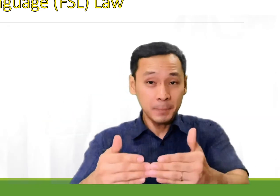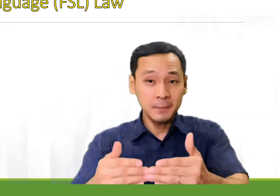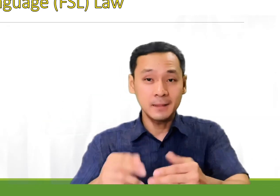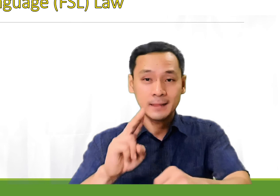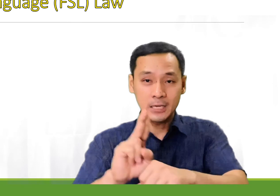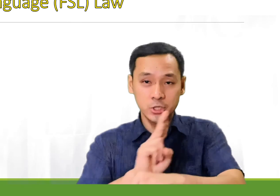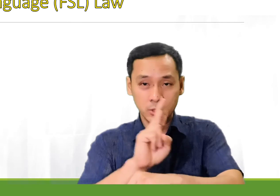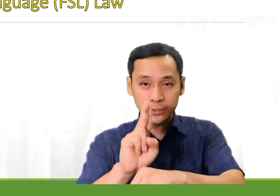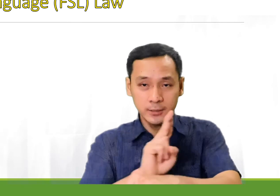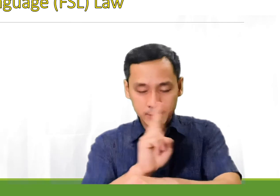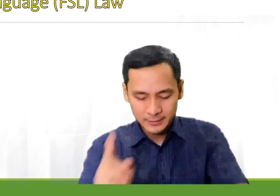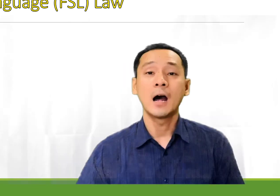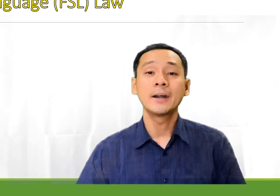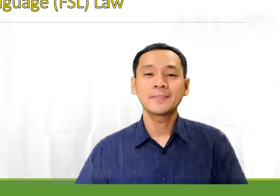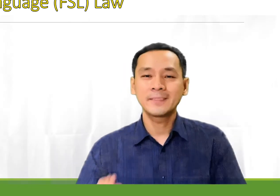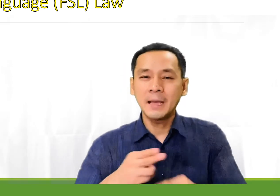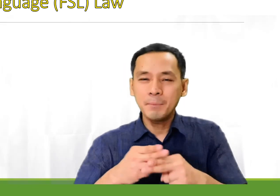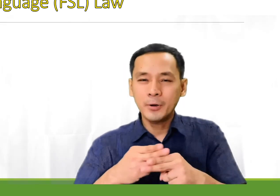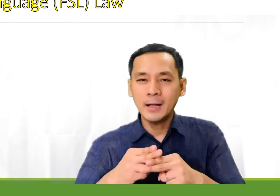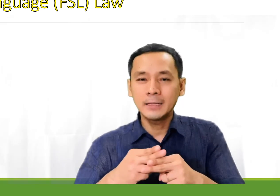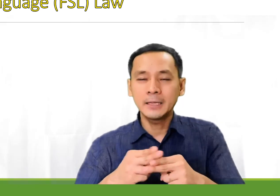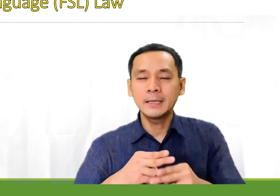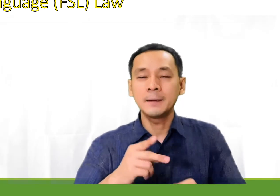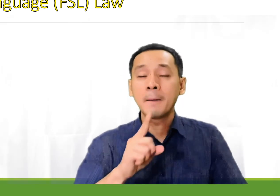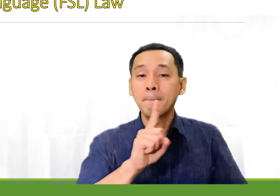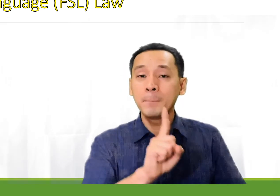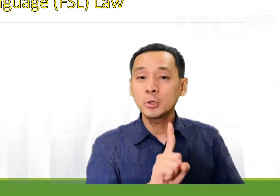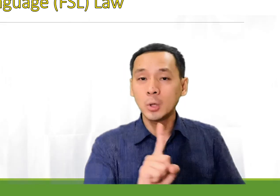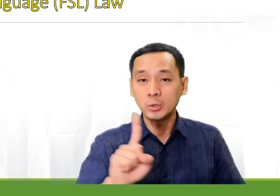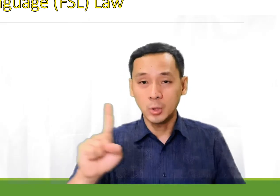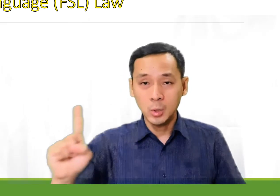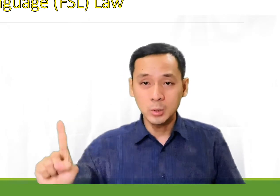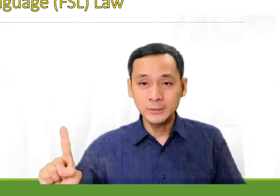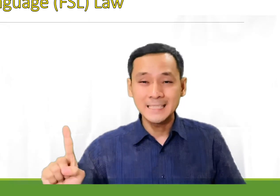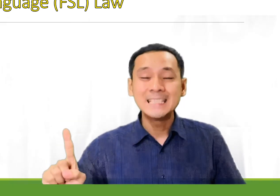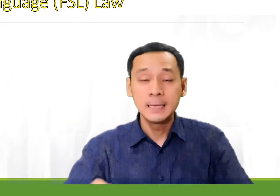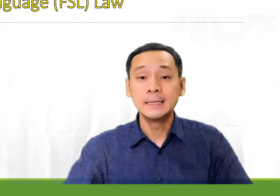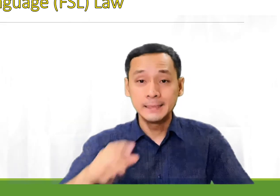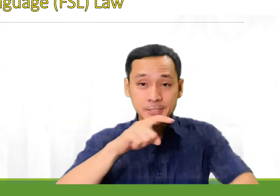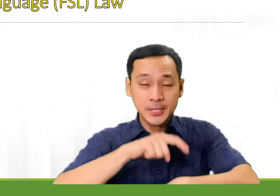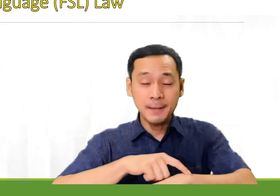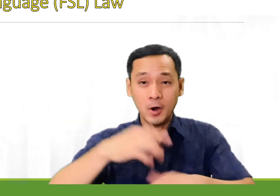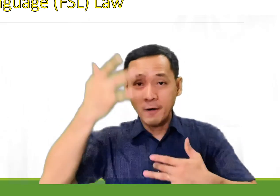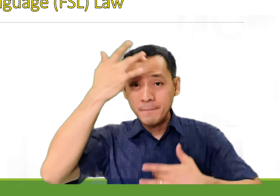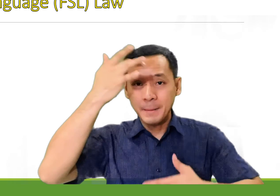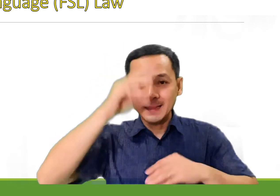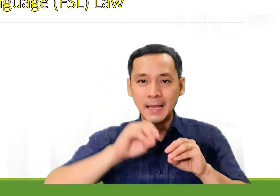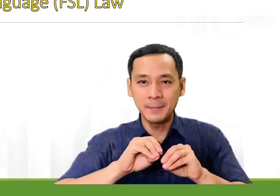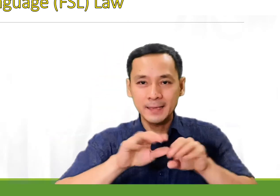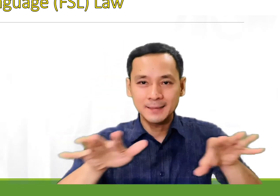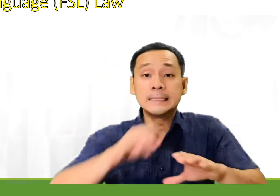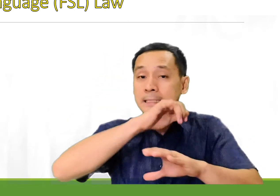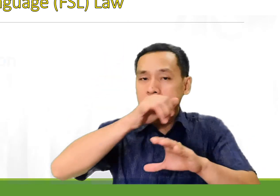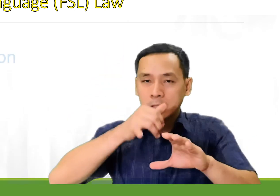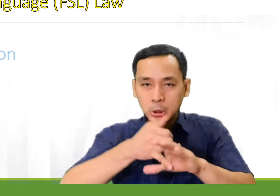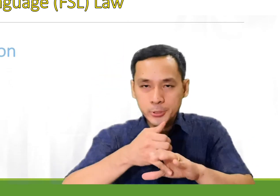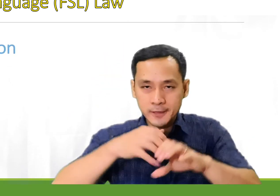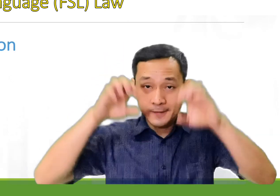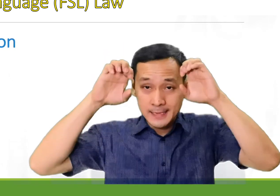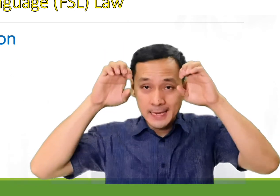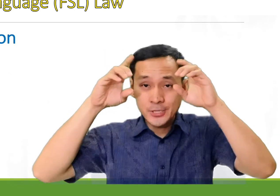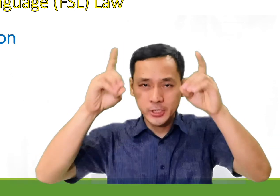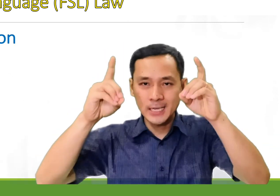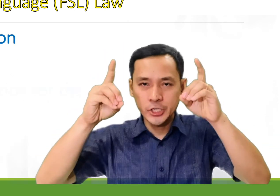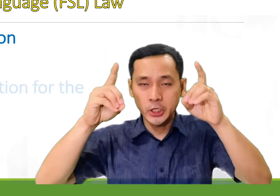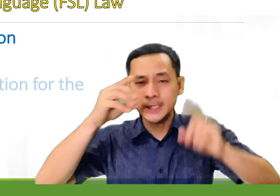its implementation are temporarily put on hold this time of pandemic,